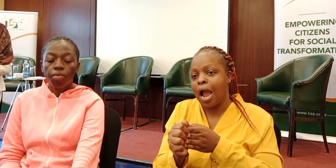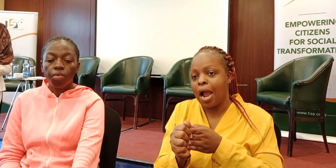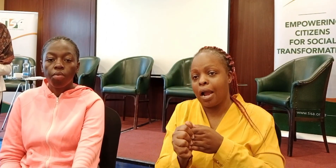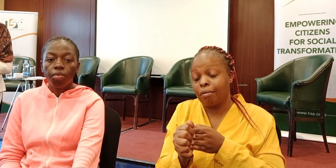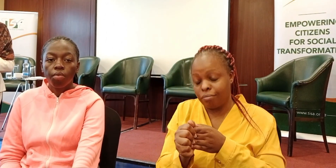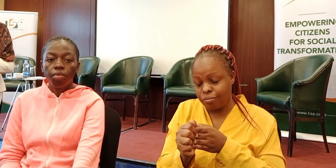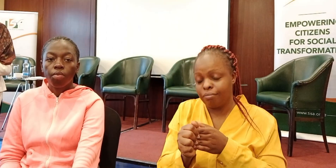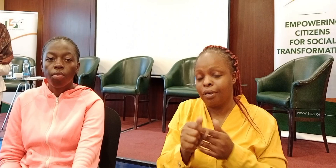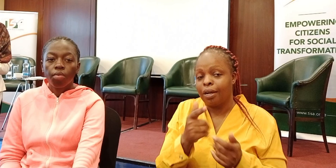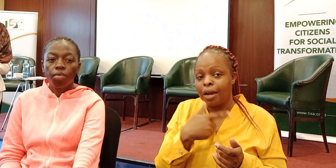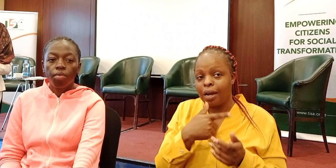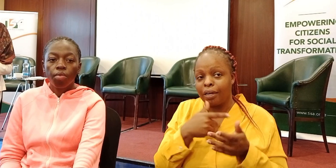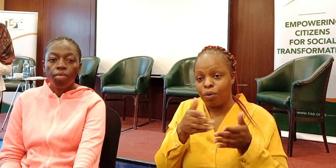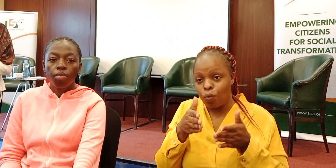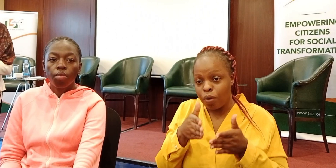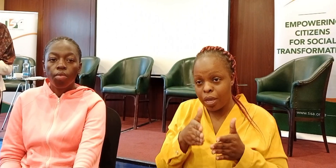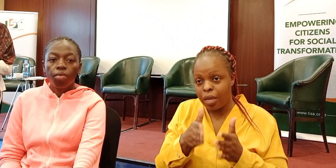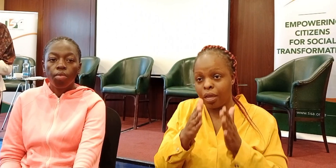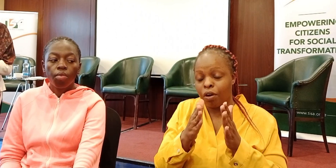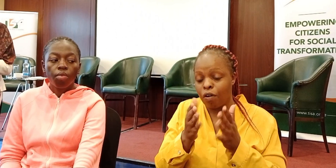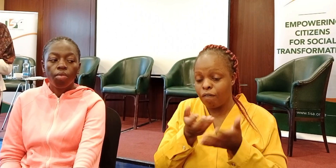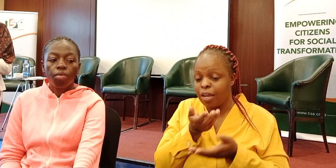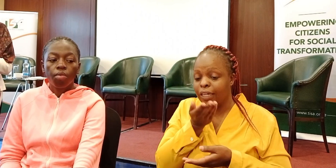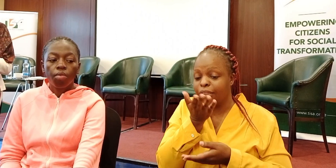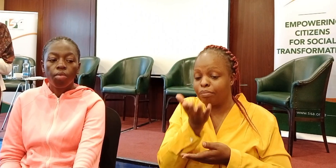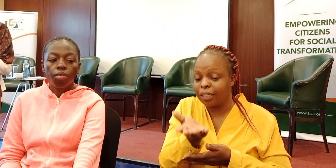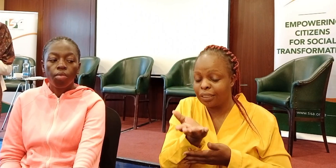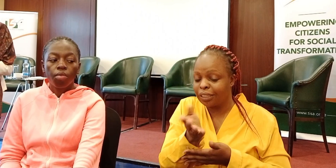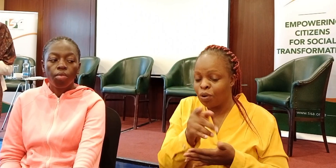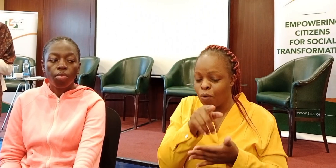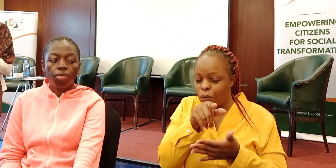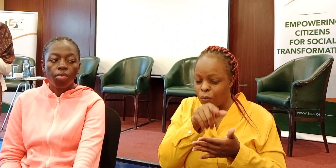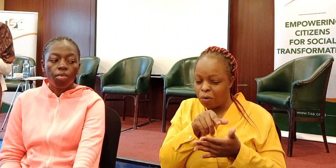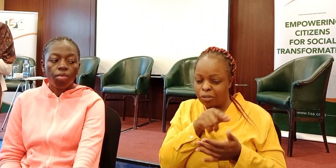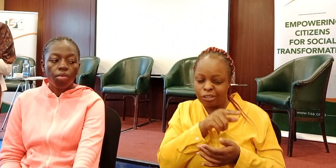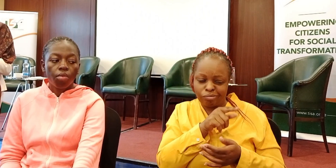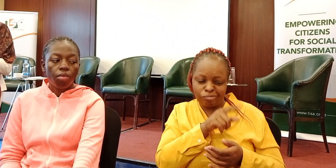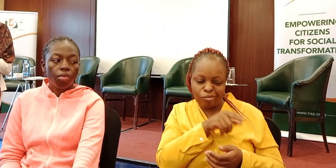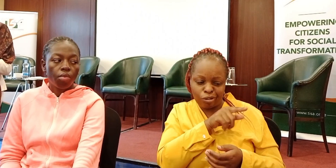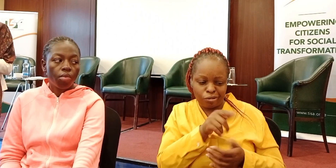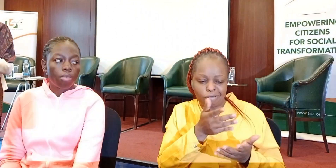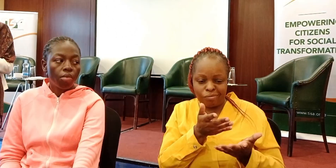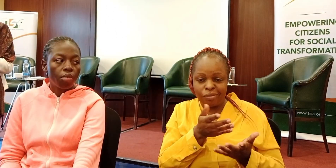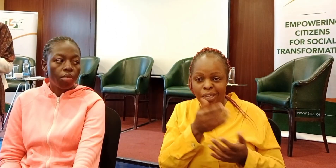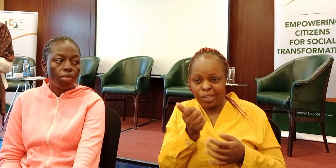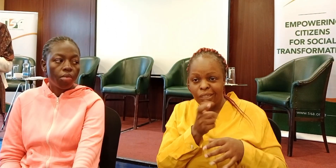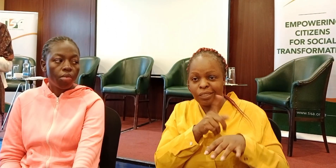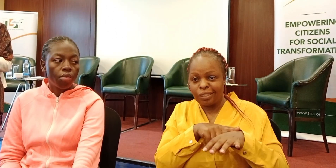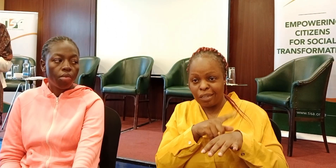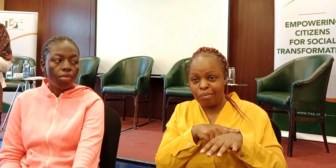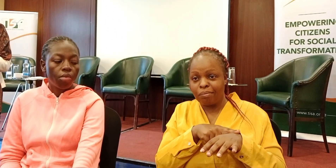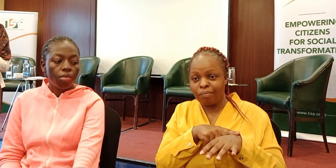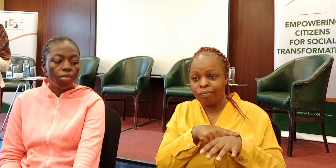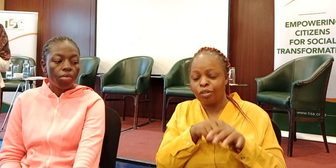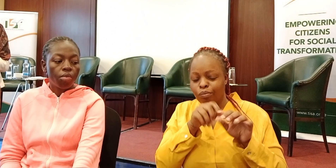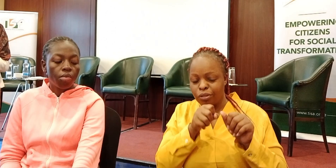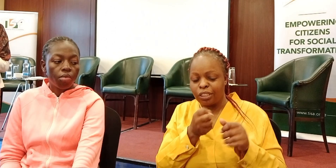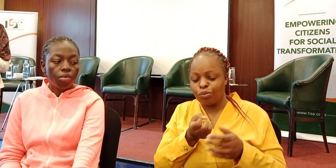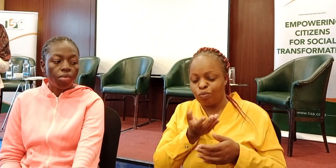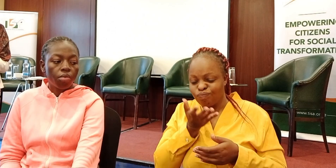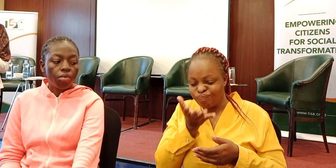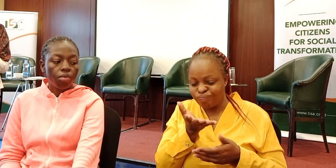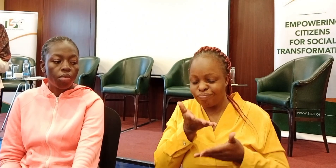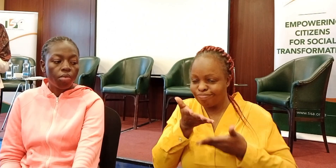kiongozi. They had a way of expressing what may have gone wrong at any given point. And